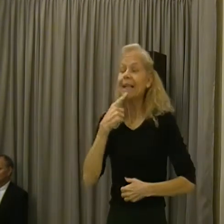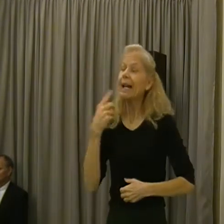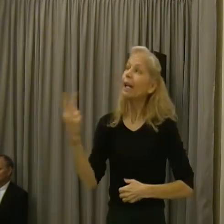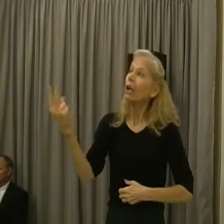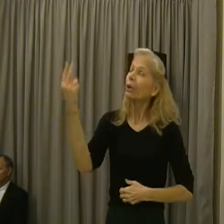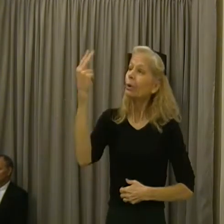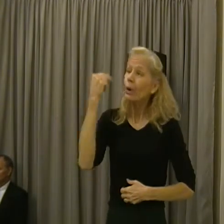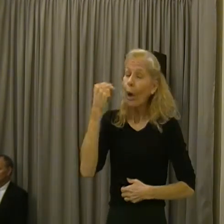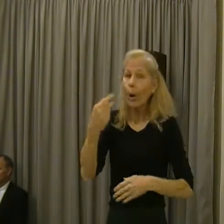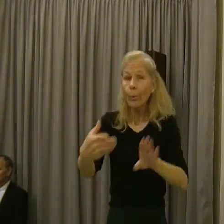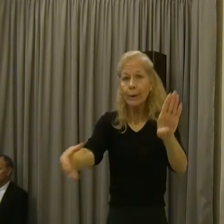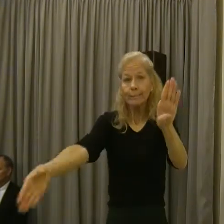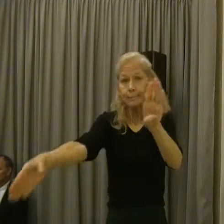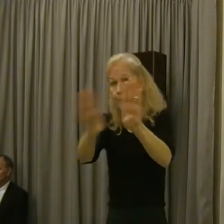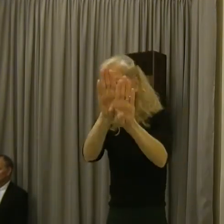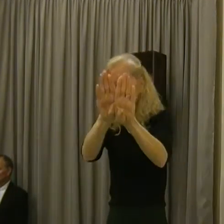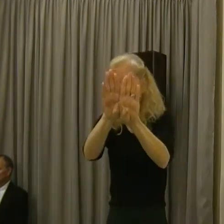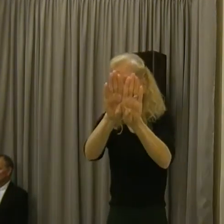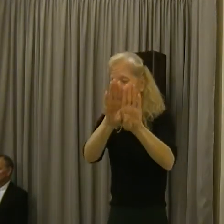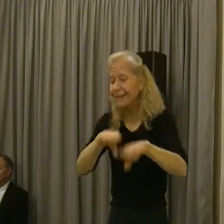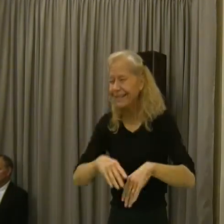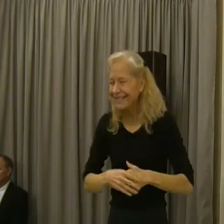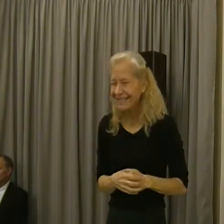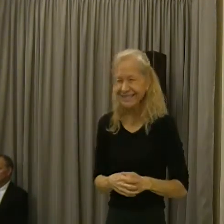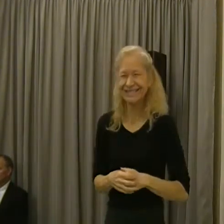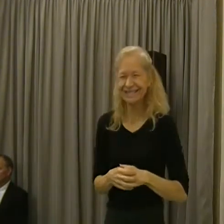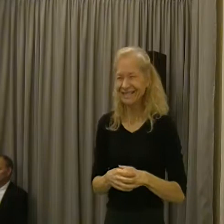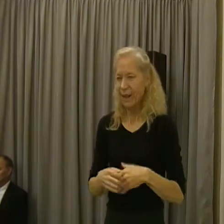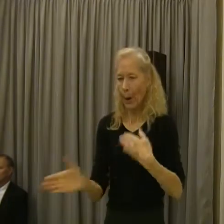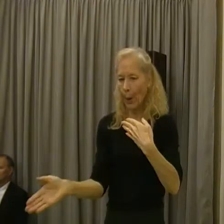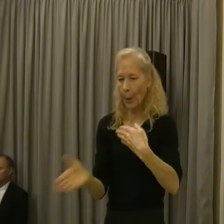open when it needs to be opened. Yes.